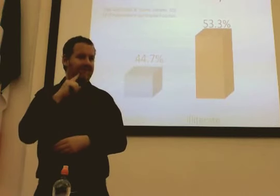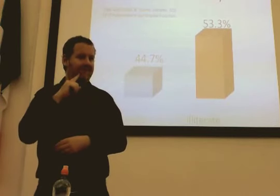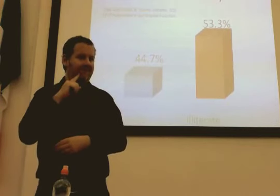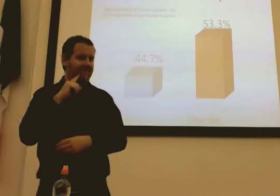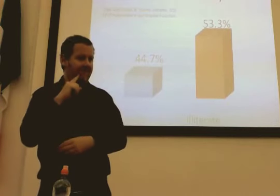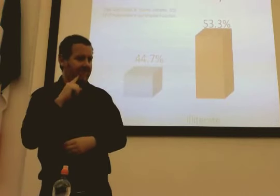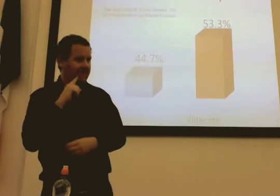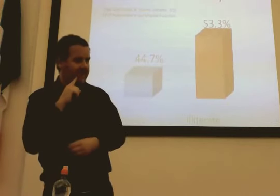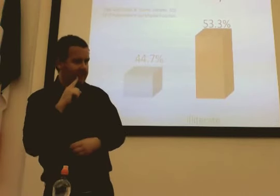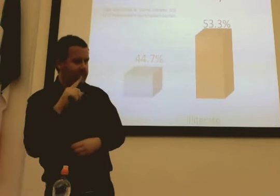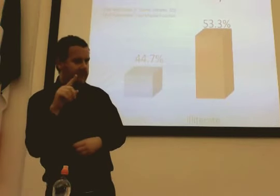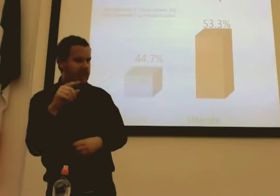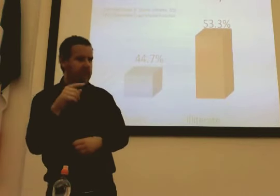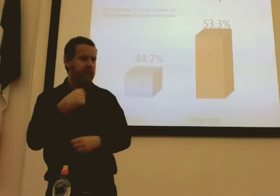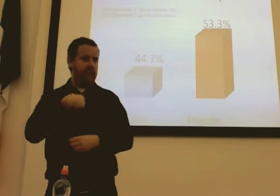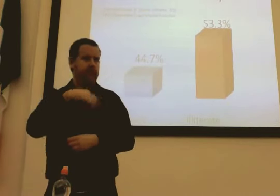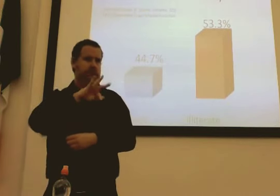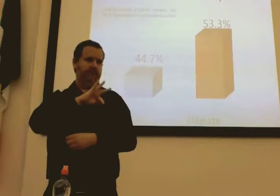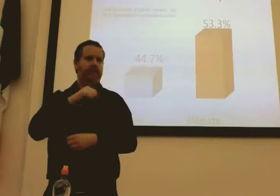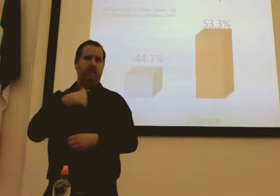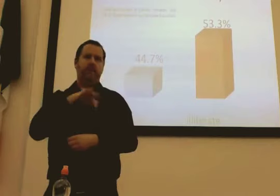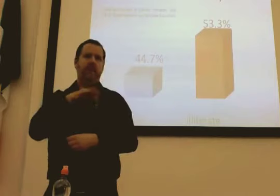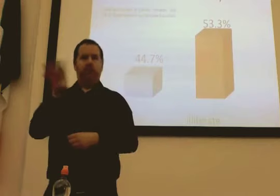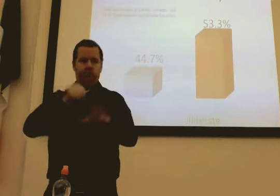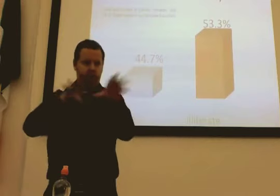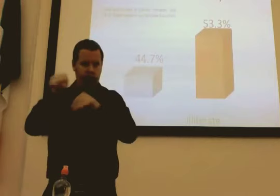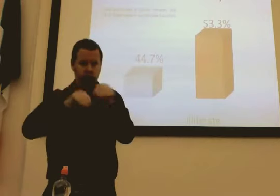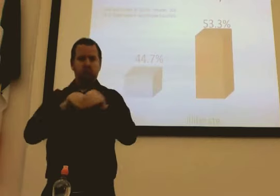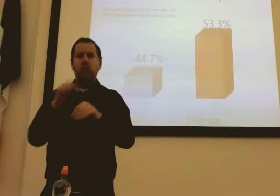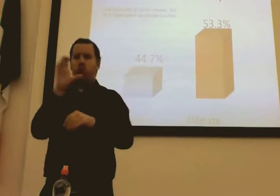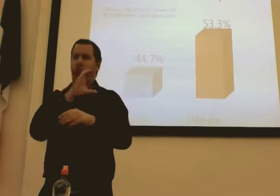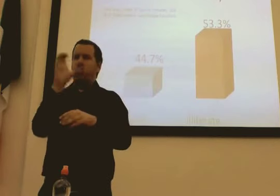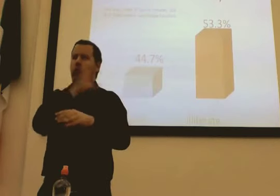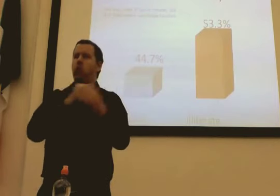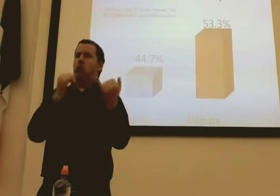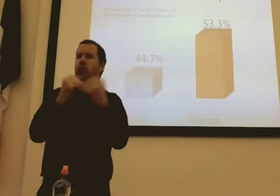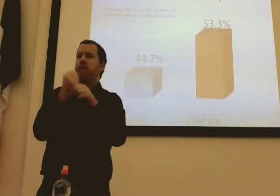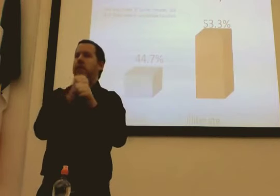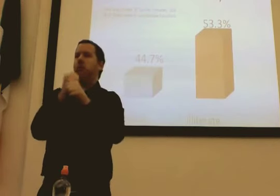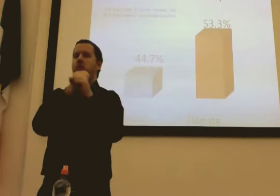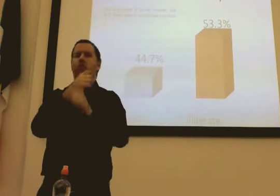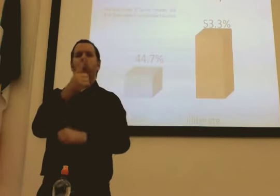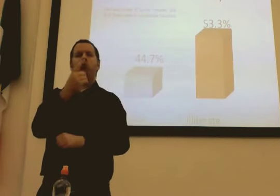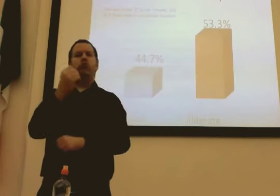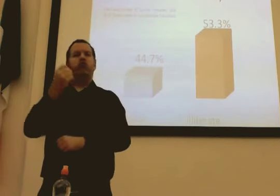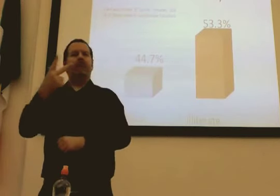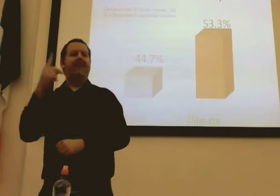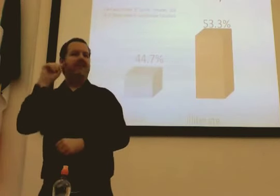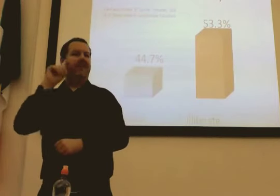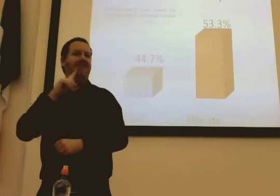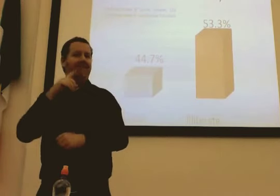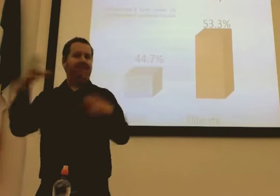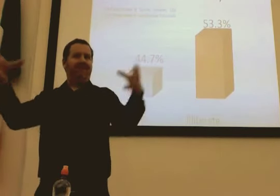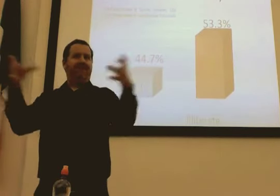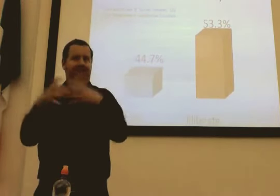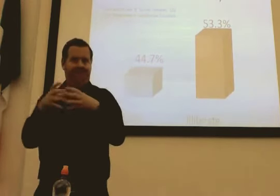I kind of put together about 103 deaf people. So it looked like there was about 103 deaf